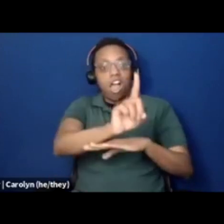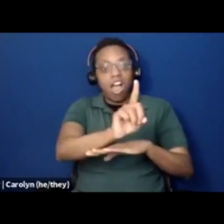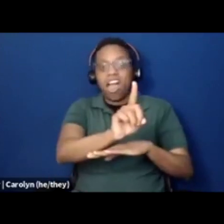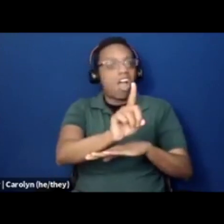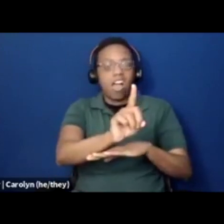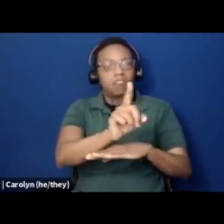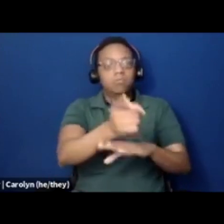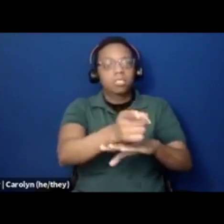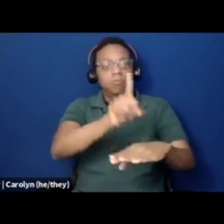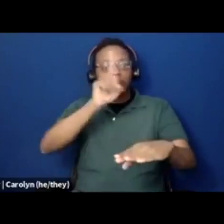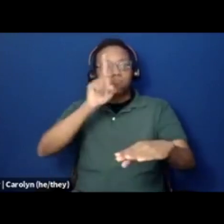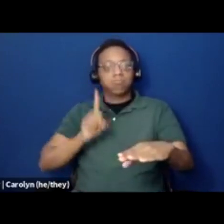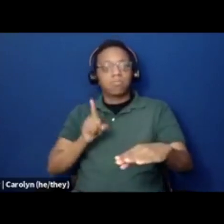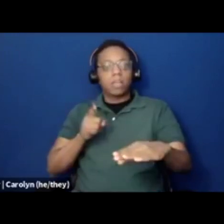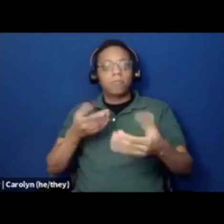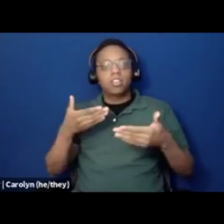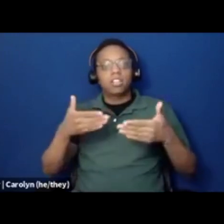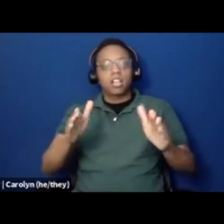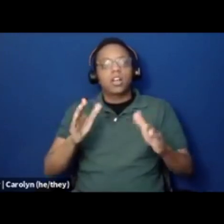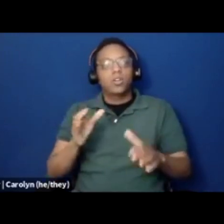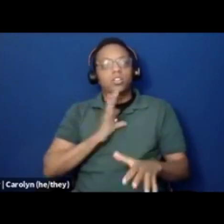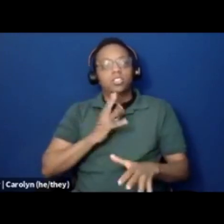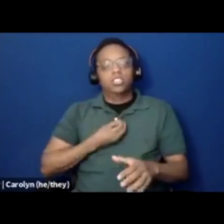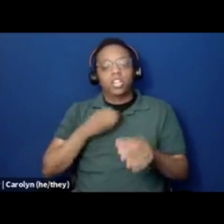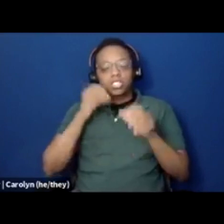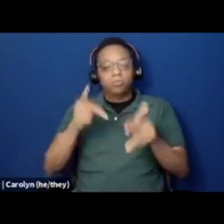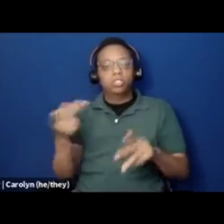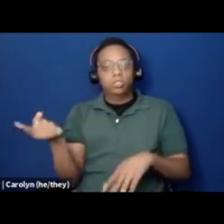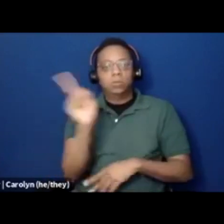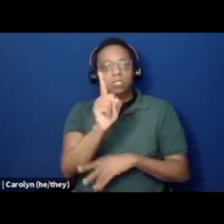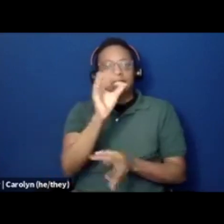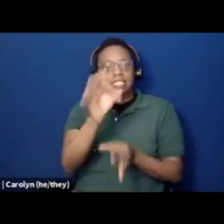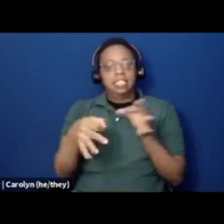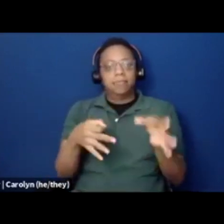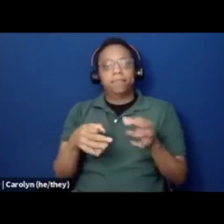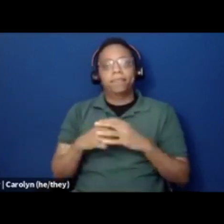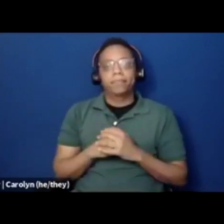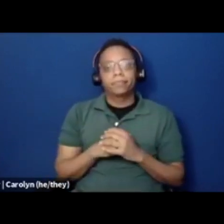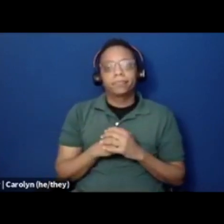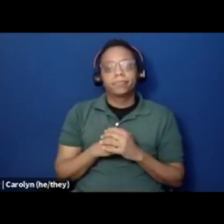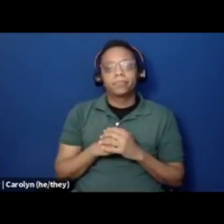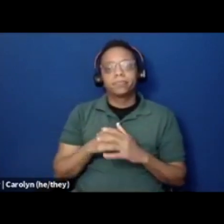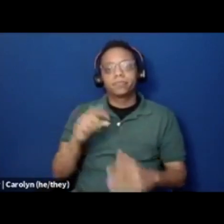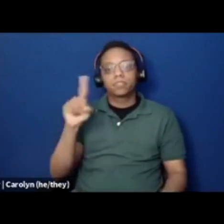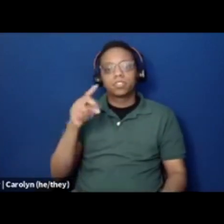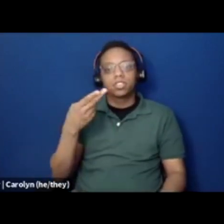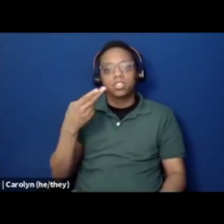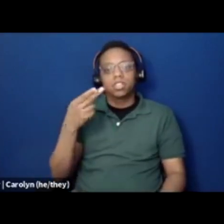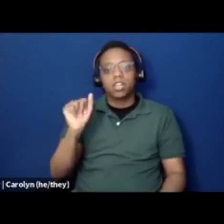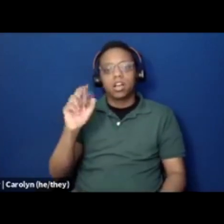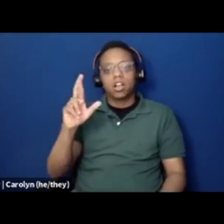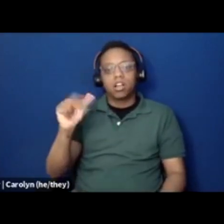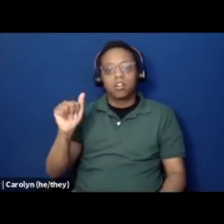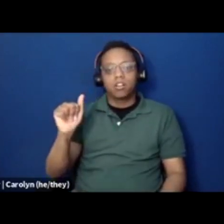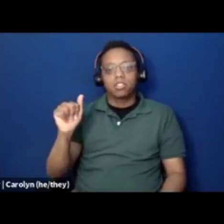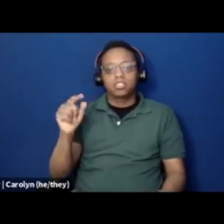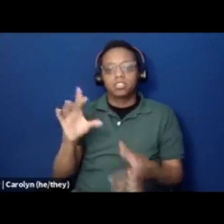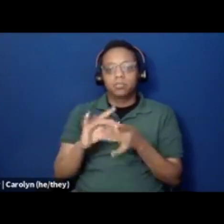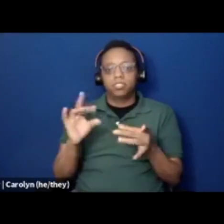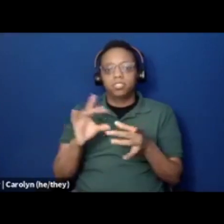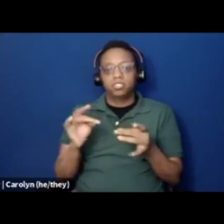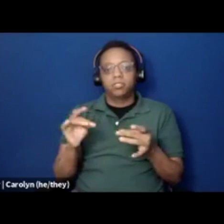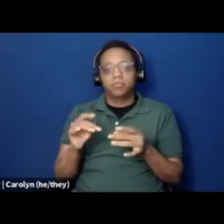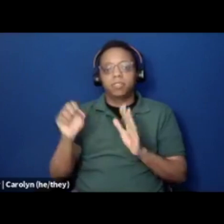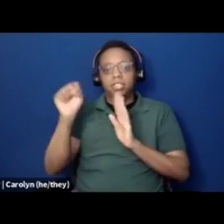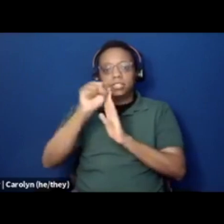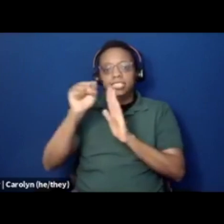And it's something that came up, Zahara, you mentioned it, and it was about state-sanctioned violence. And I want